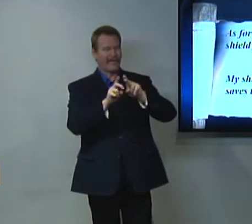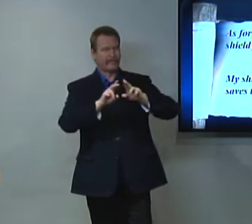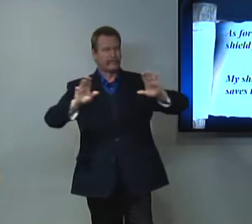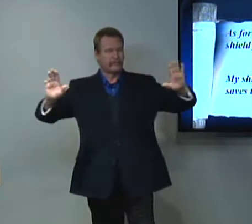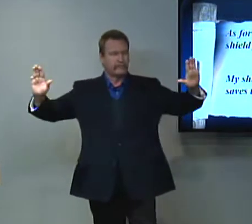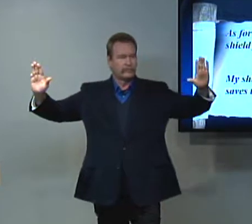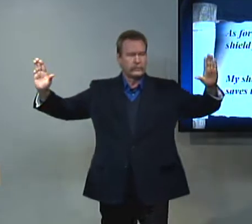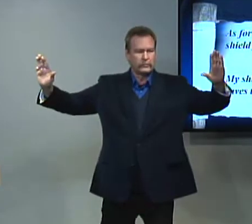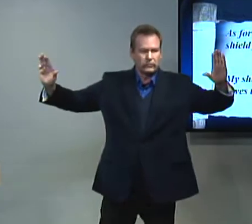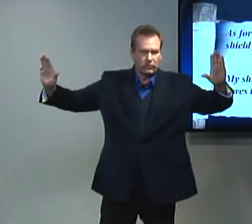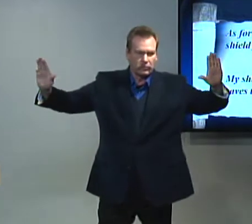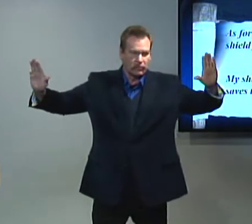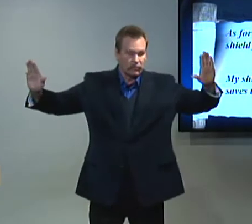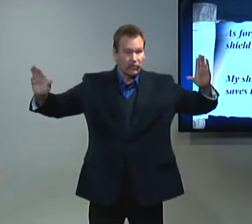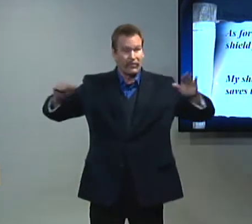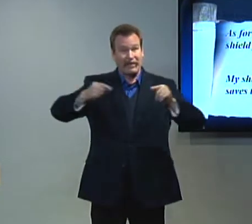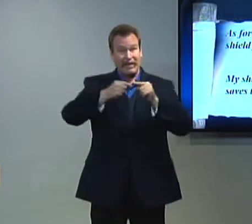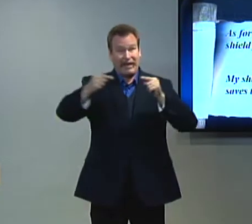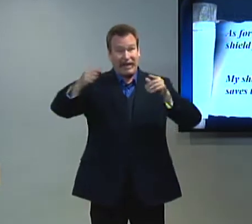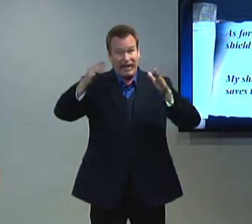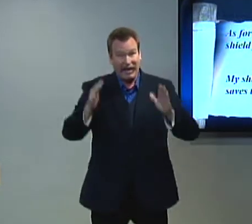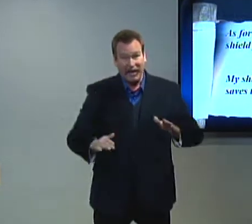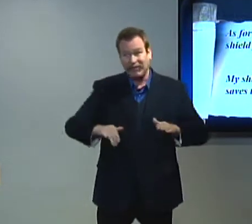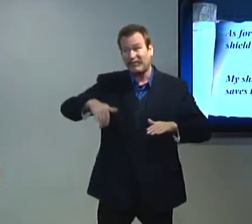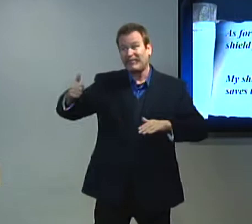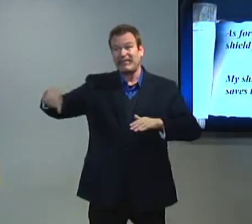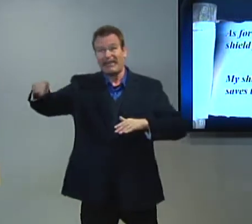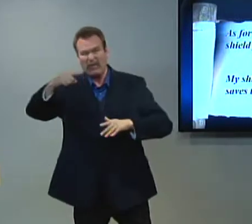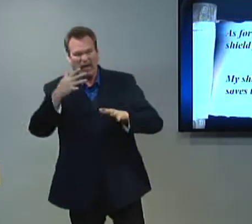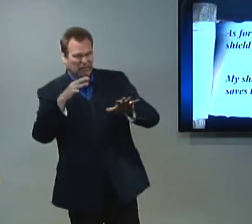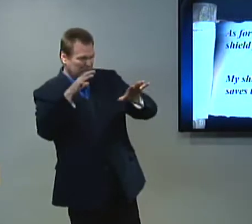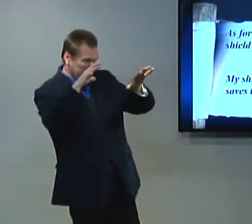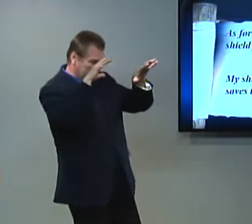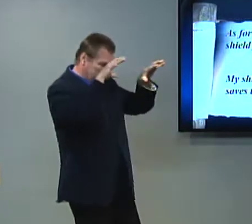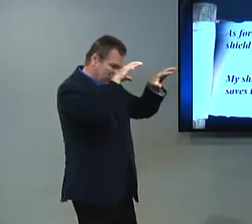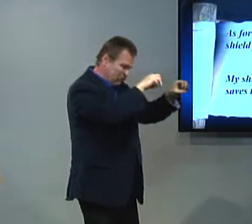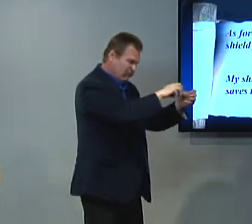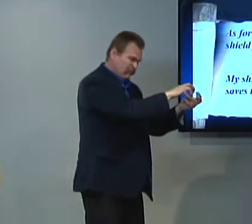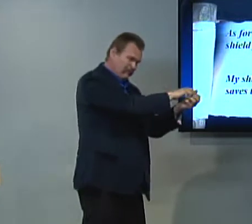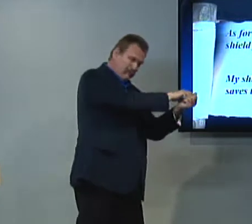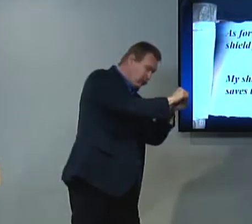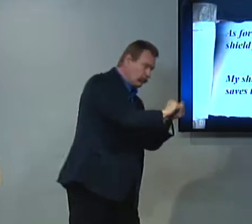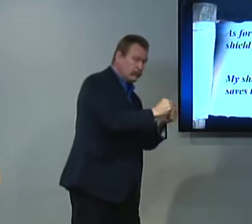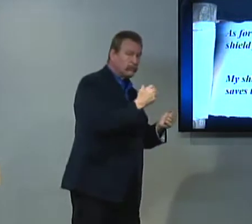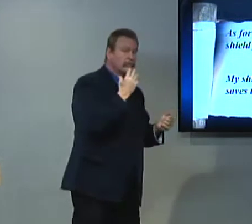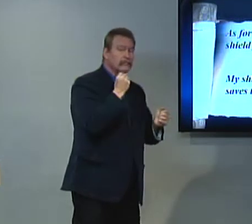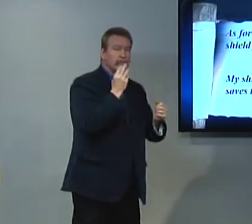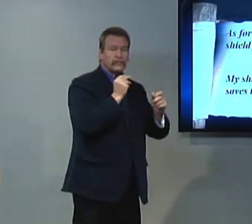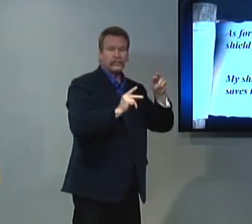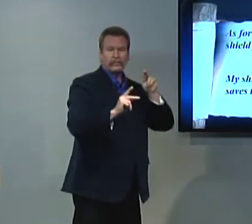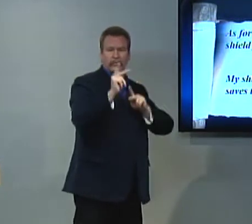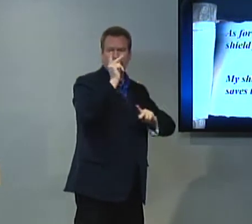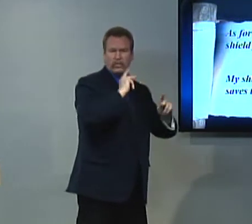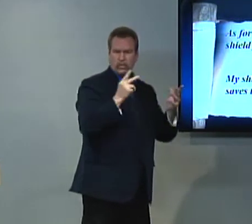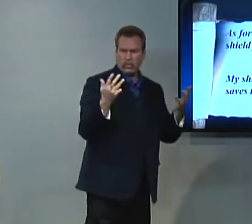God himself was a shield to his people. So when their enemies came against them and tried to attack them and tried to wipe them off the face of the